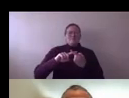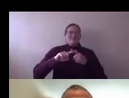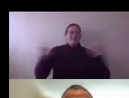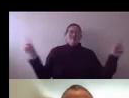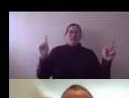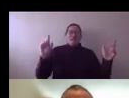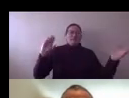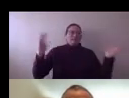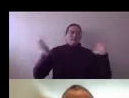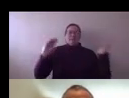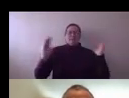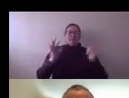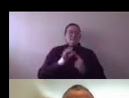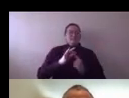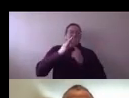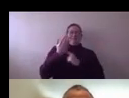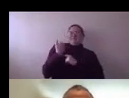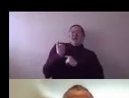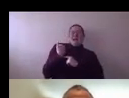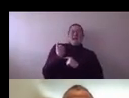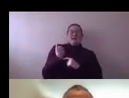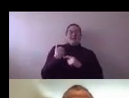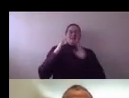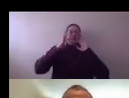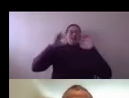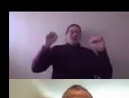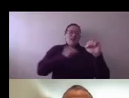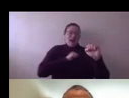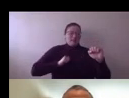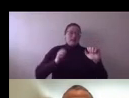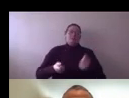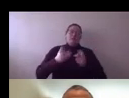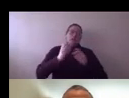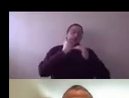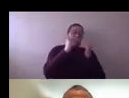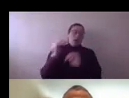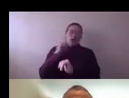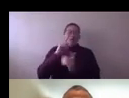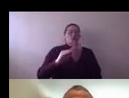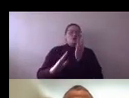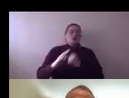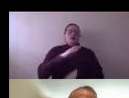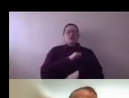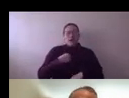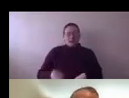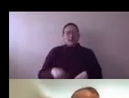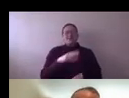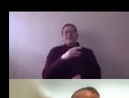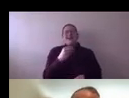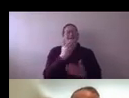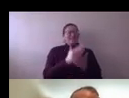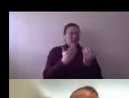last presidential administration, all kinds of restrictions placed on Chinese students. And some of the restrictions